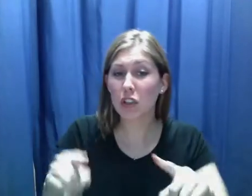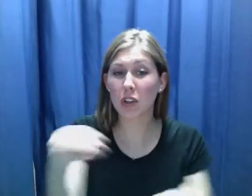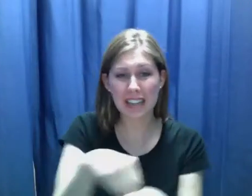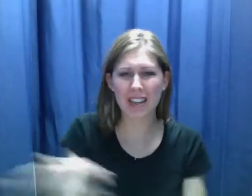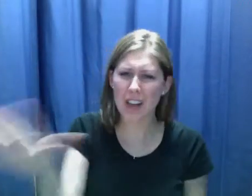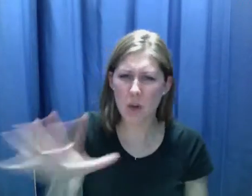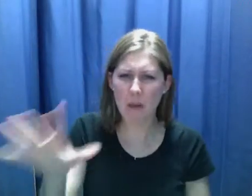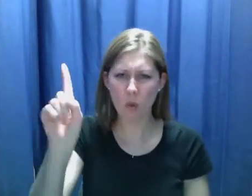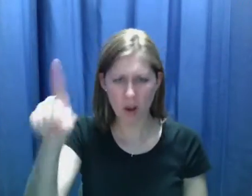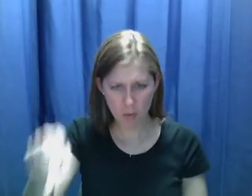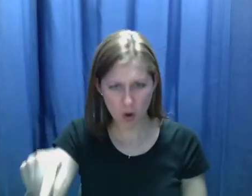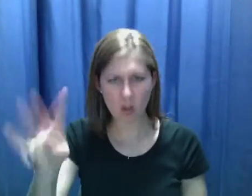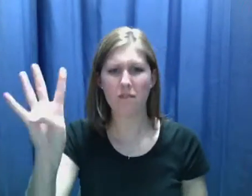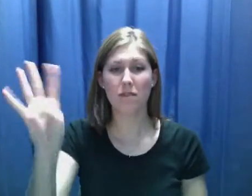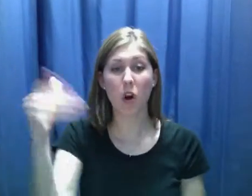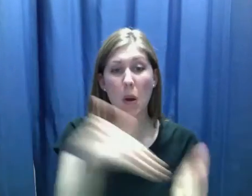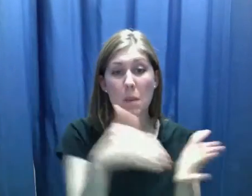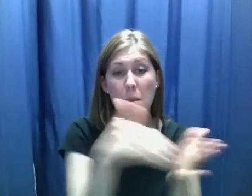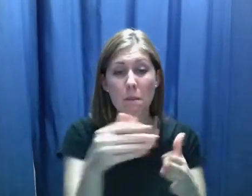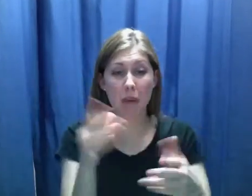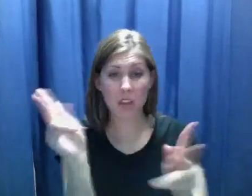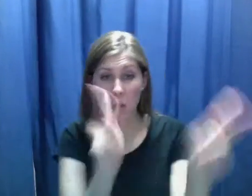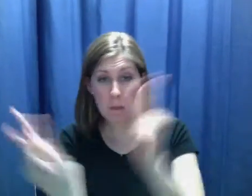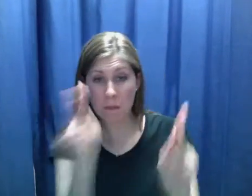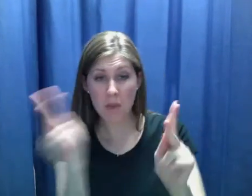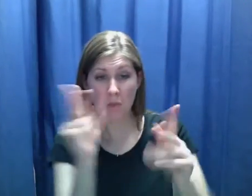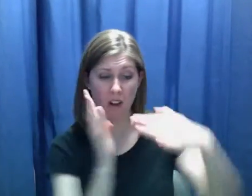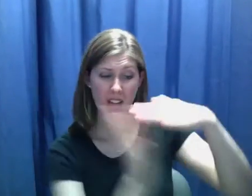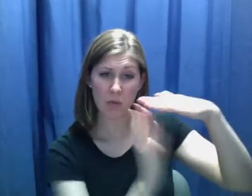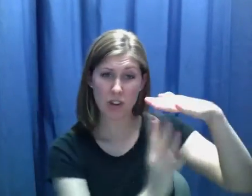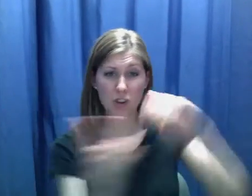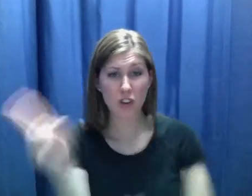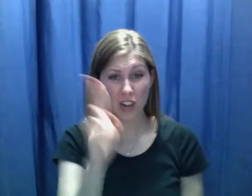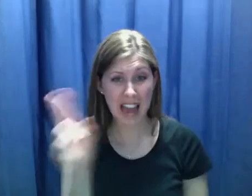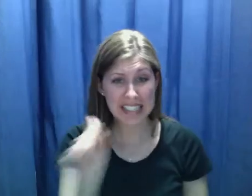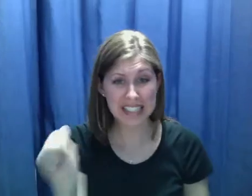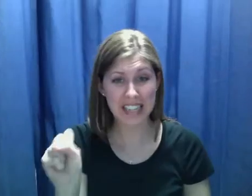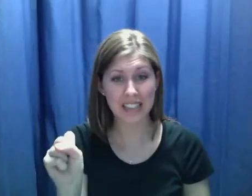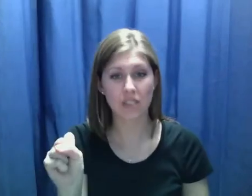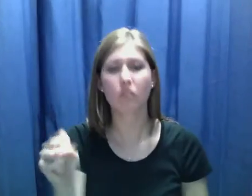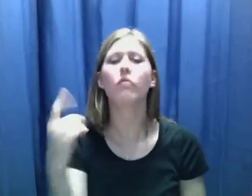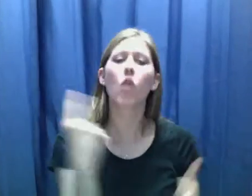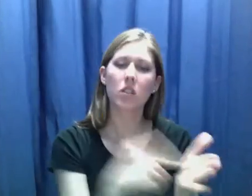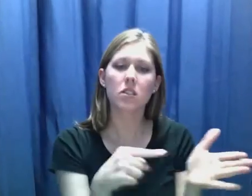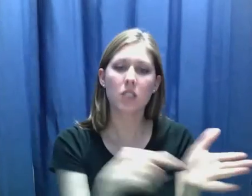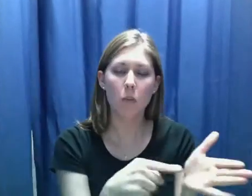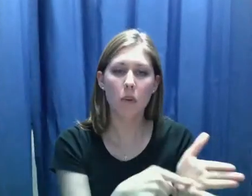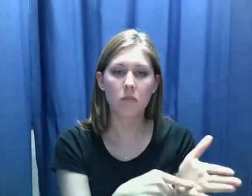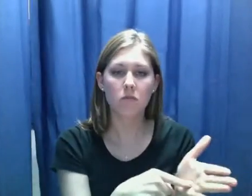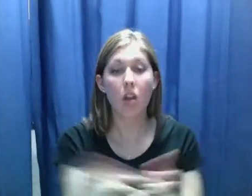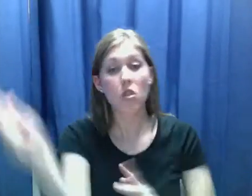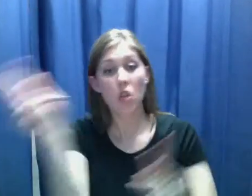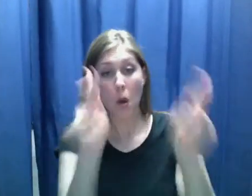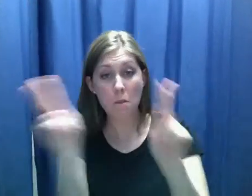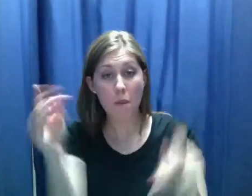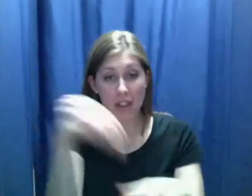people immigrating to the United States. For example, the population in Ireland was estimated